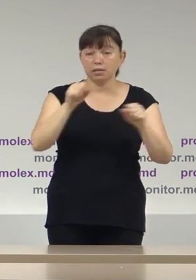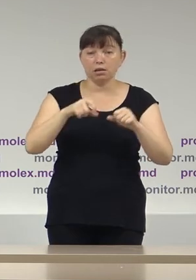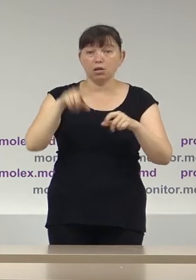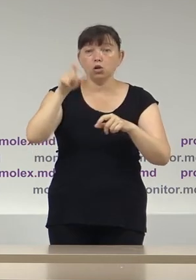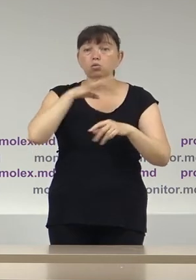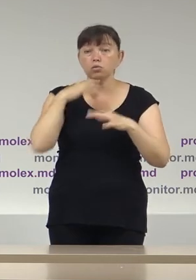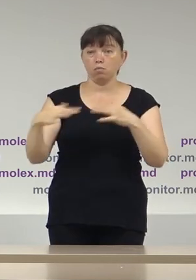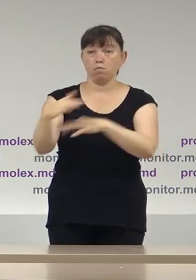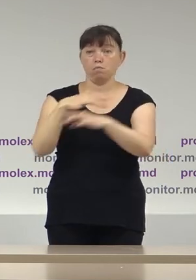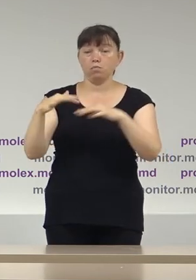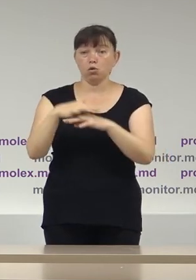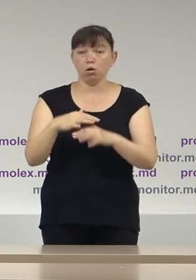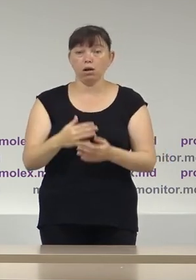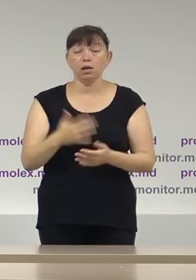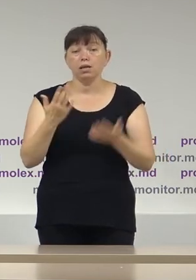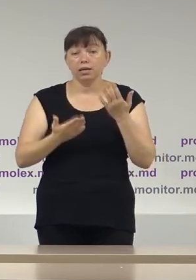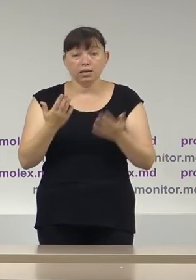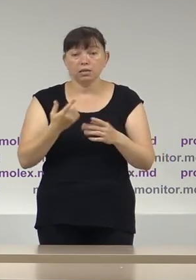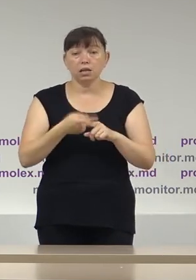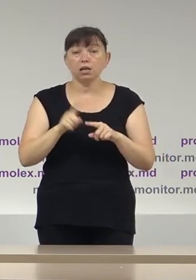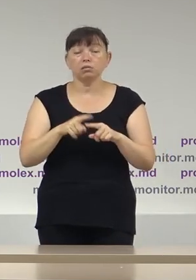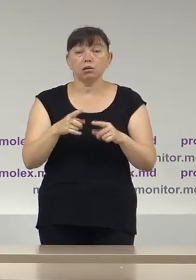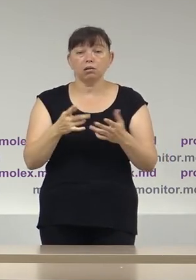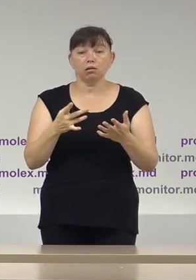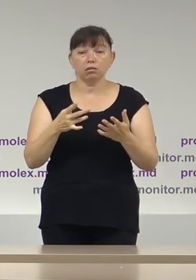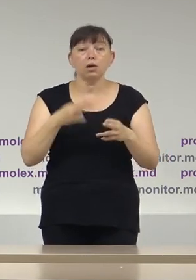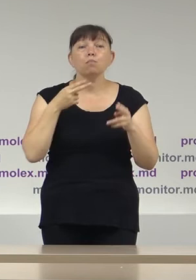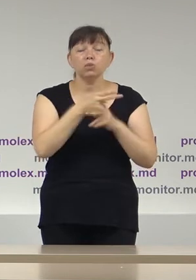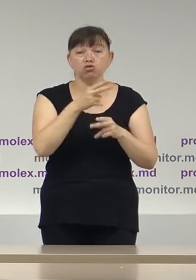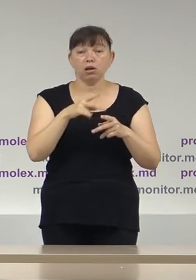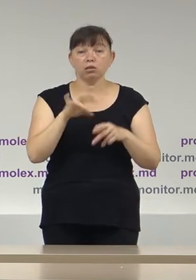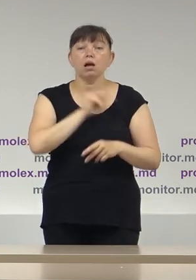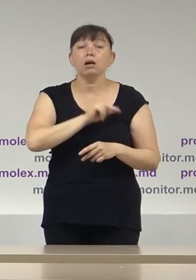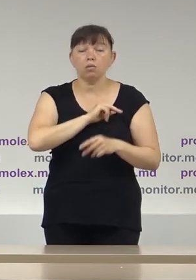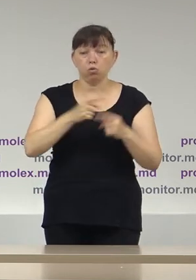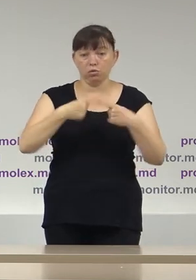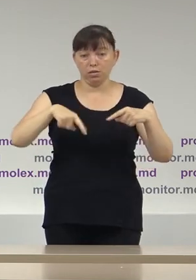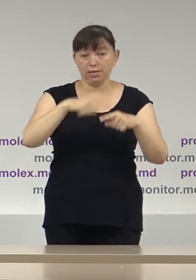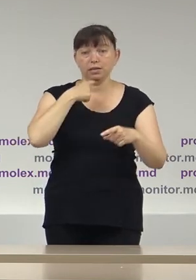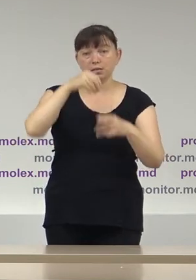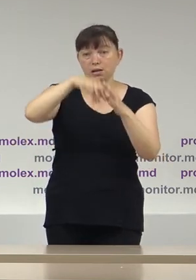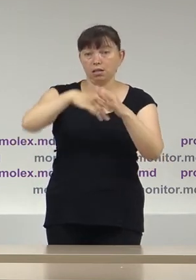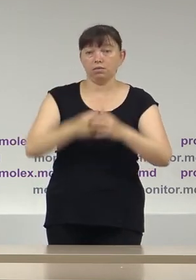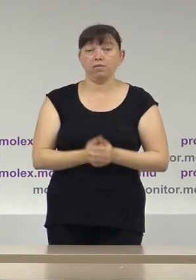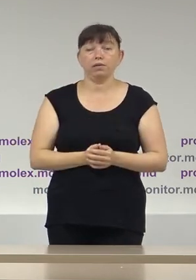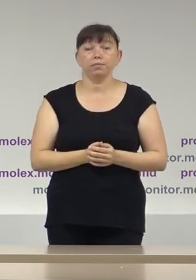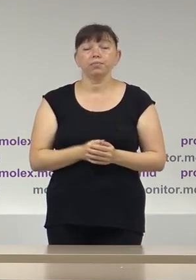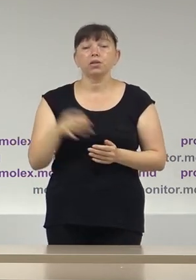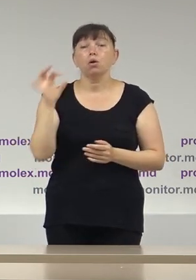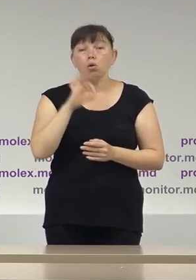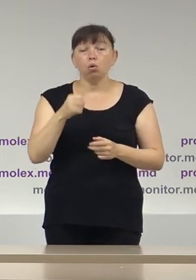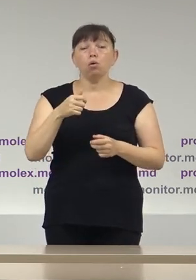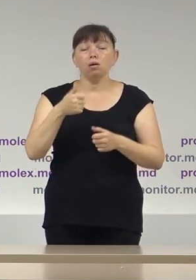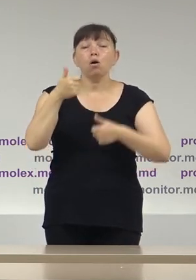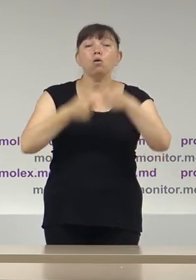to have groups of people in the vicinity of polling stations if this impacts negatively